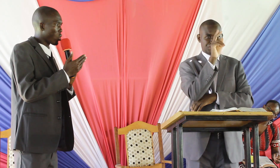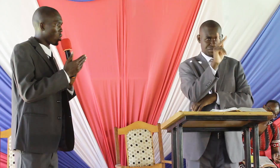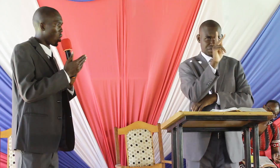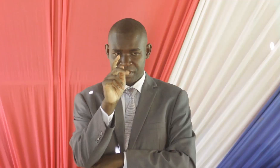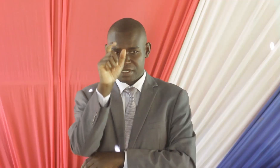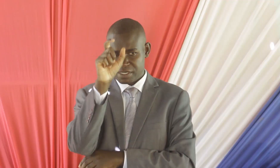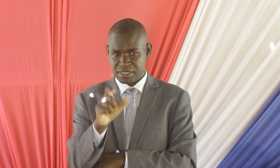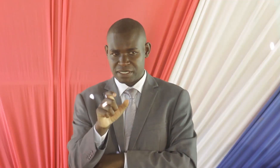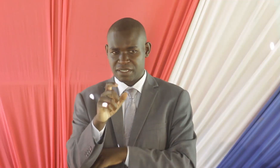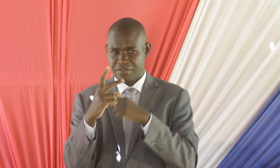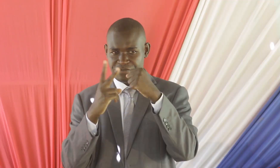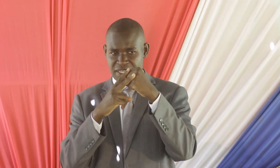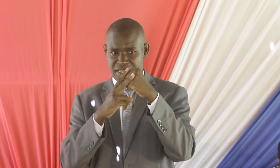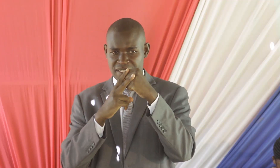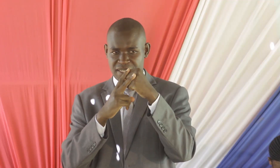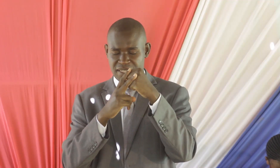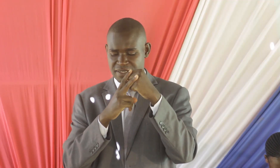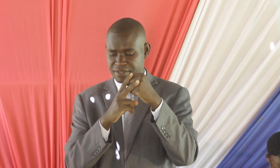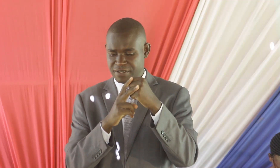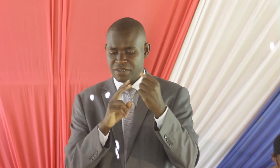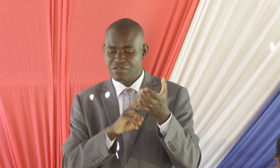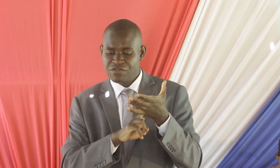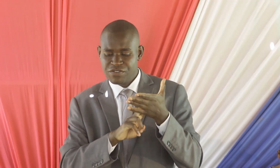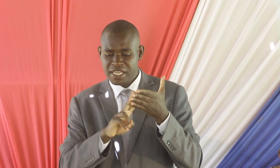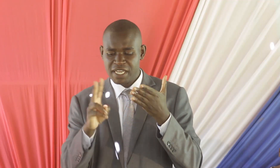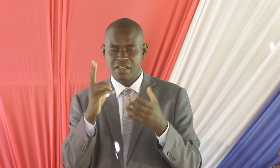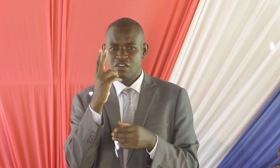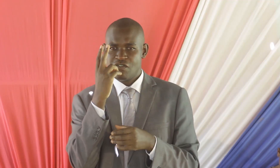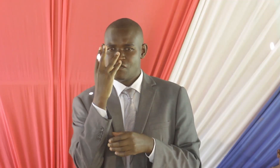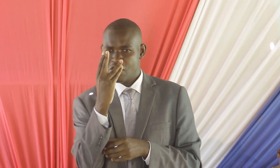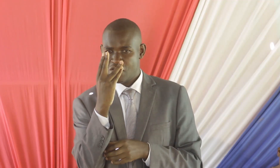In the book of Mark, chapter number 7,